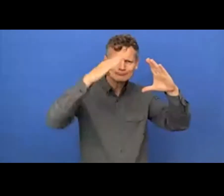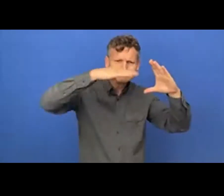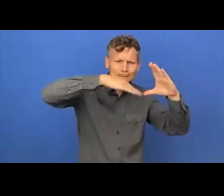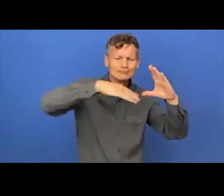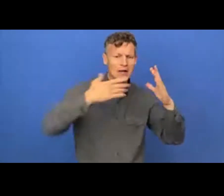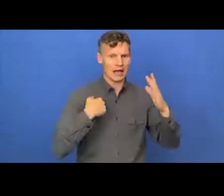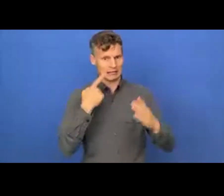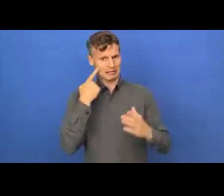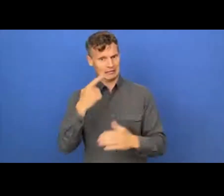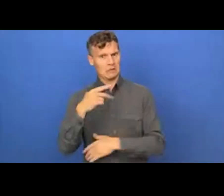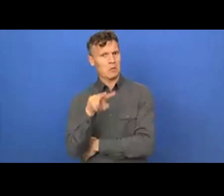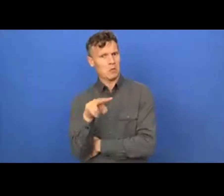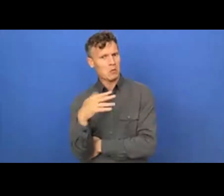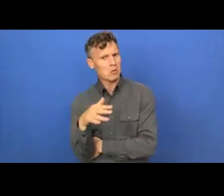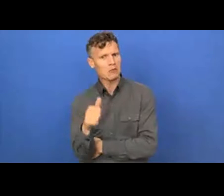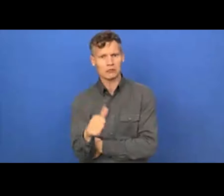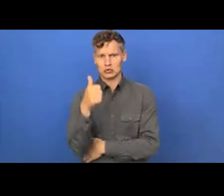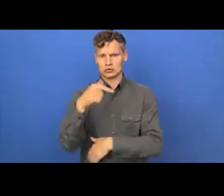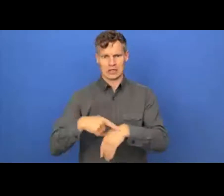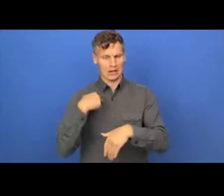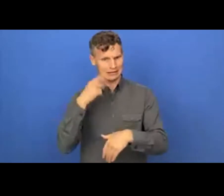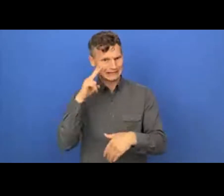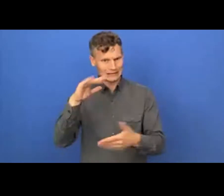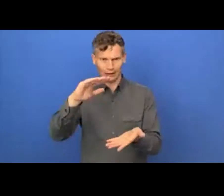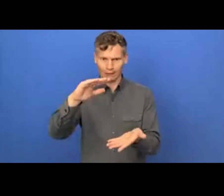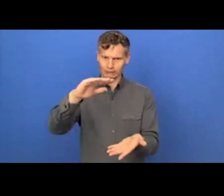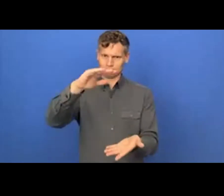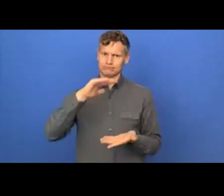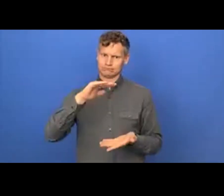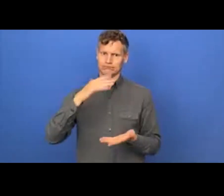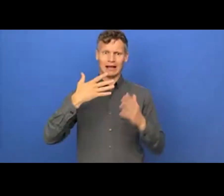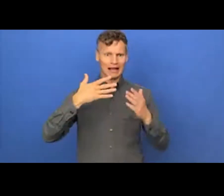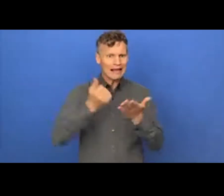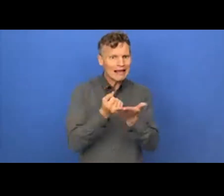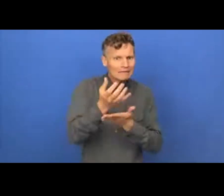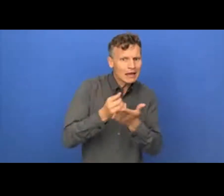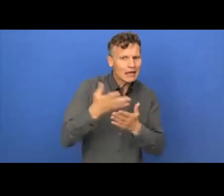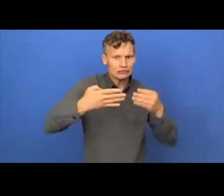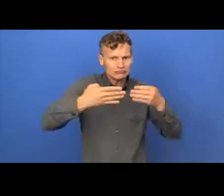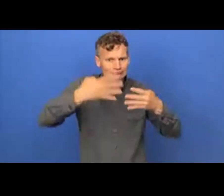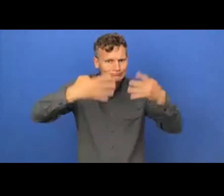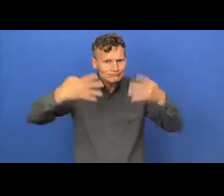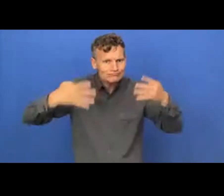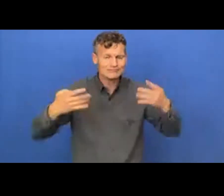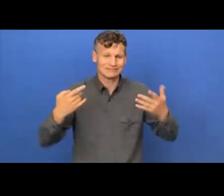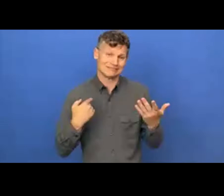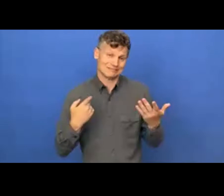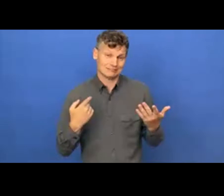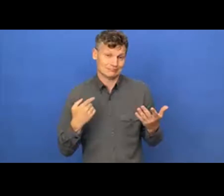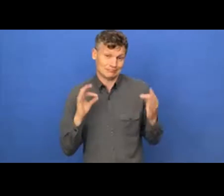time I see so much data in a single place. I mean, that's one of the reasons why we decided to commission